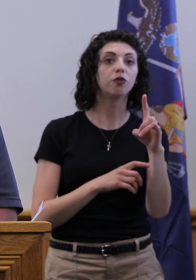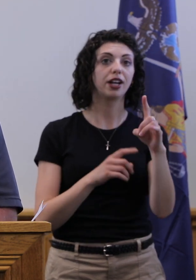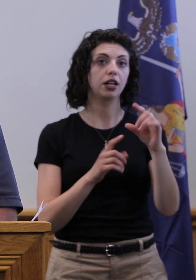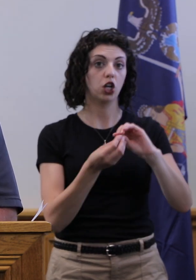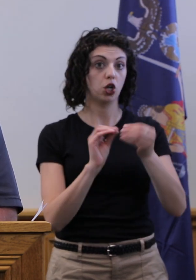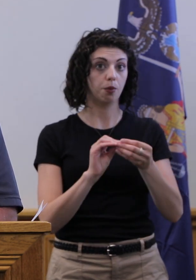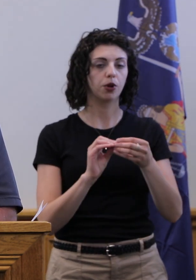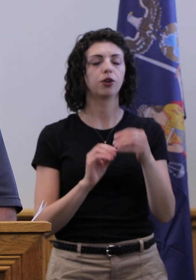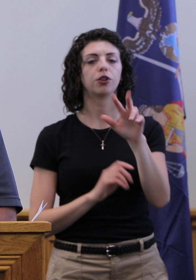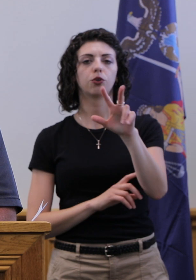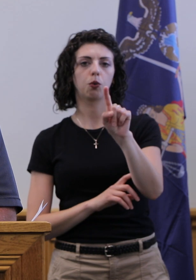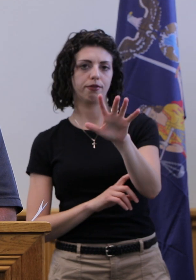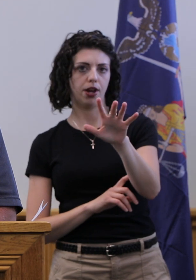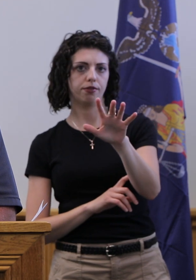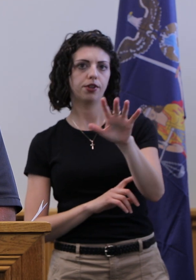number,